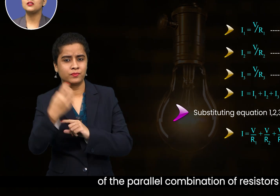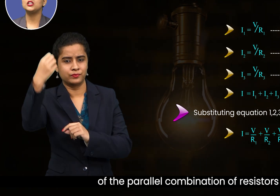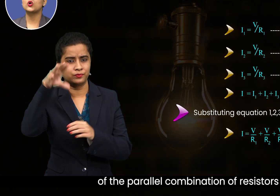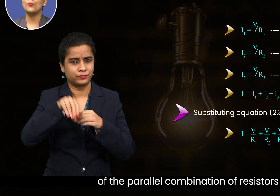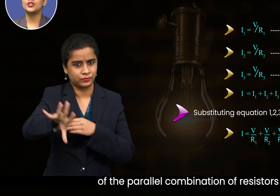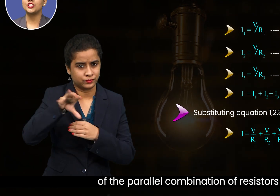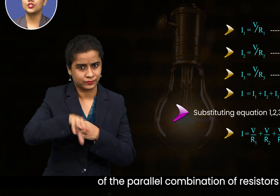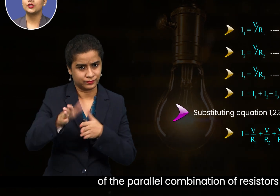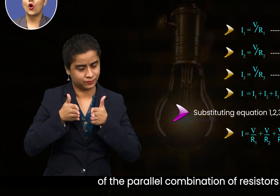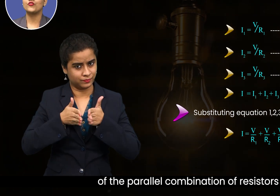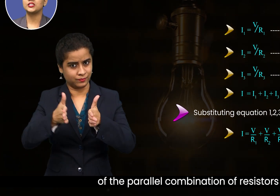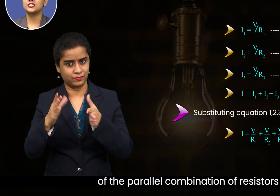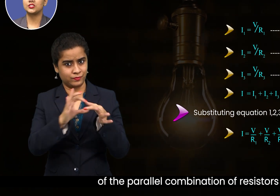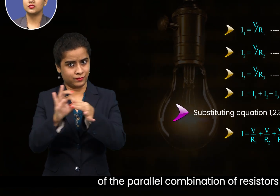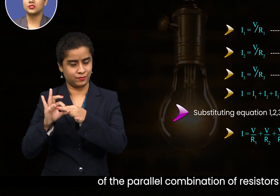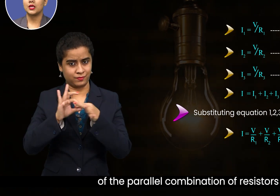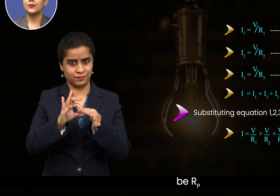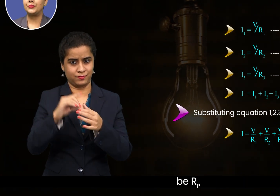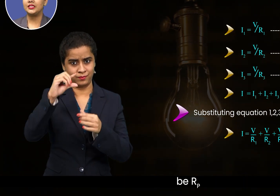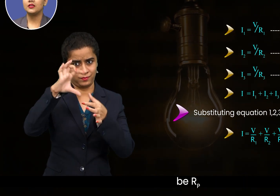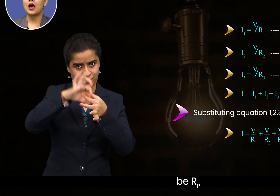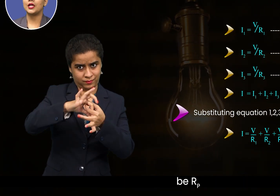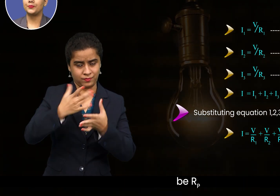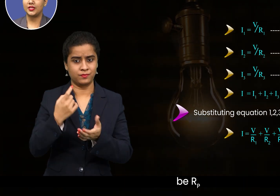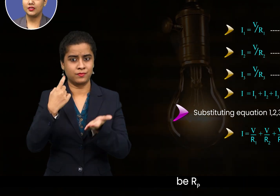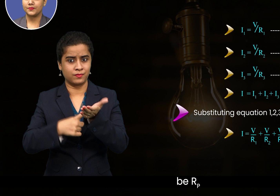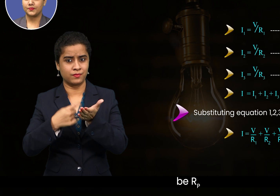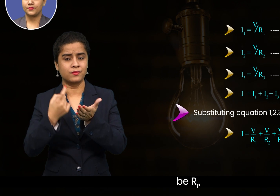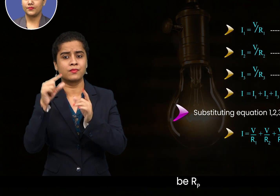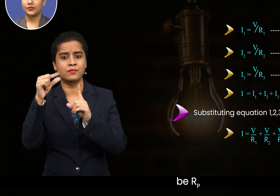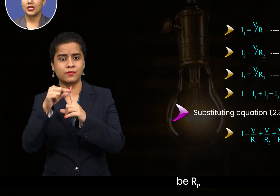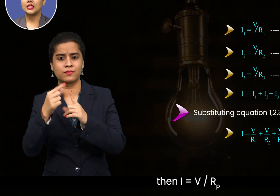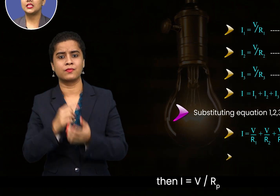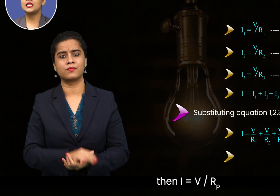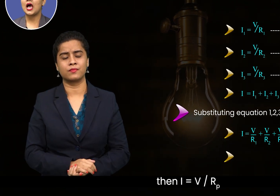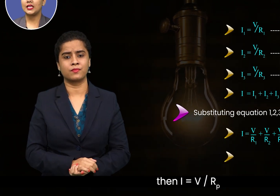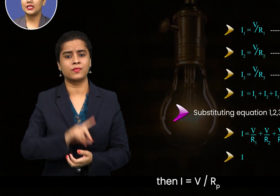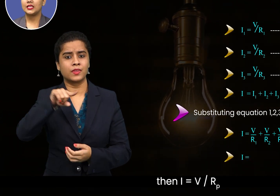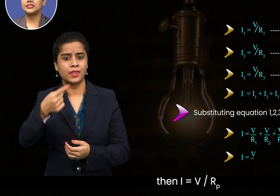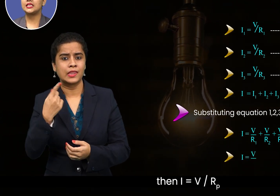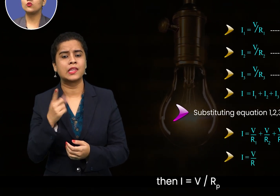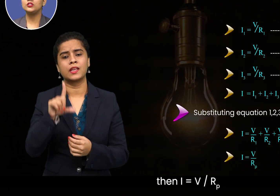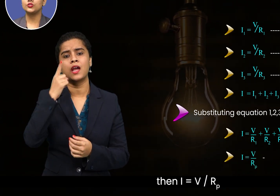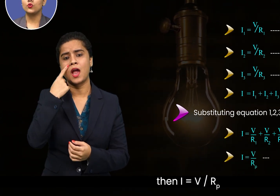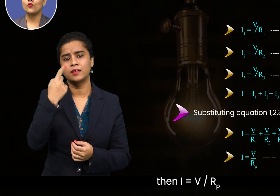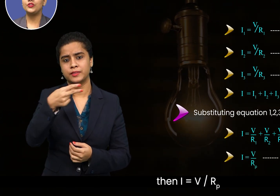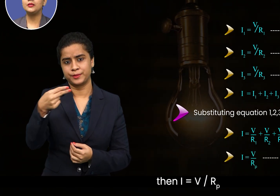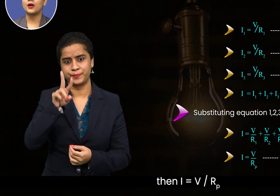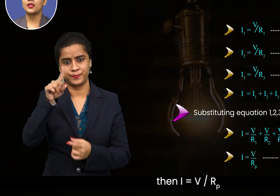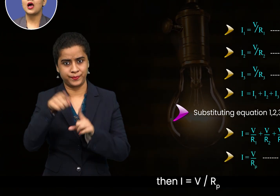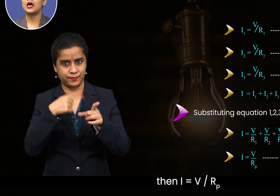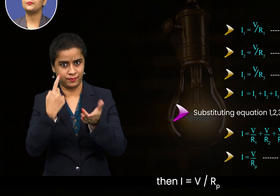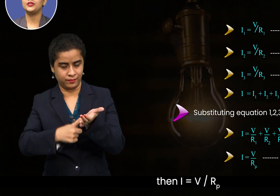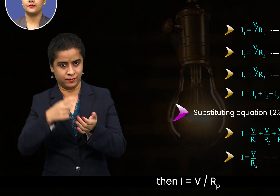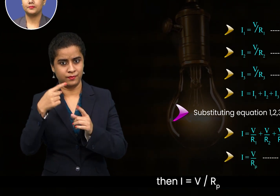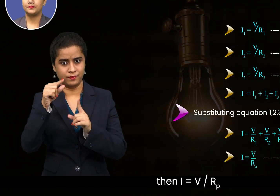the parallel combination of resistors be Rp. Then I is equal to V